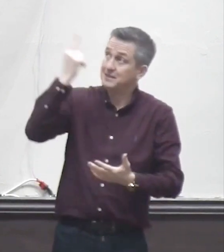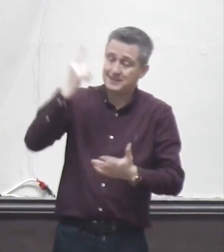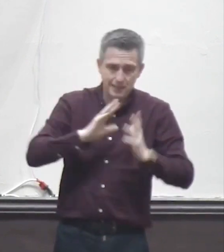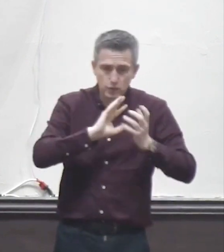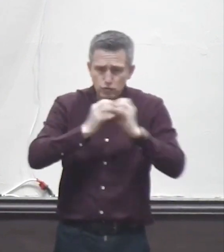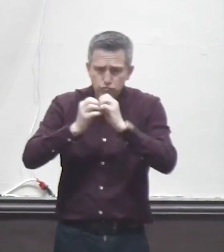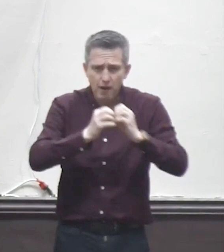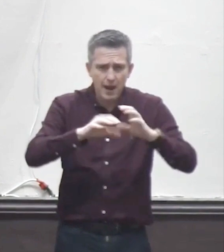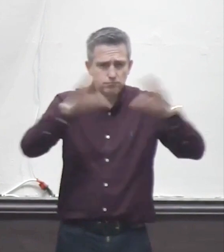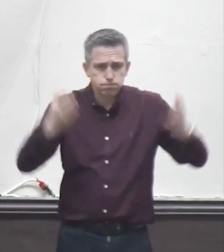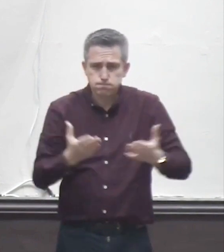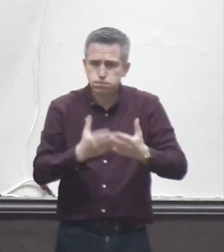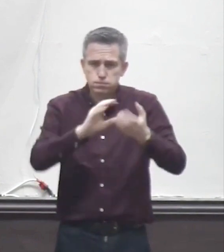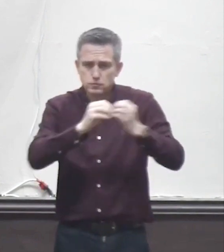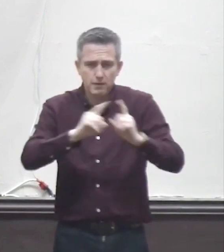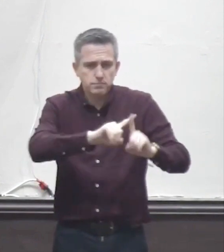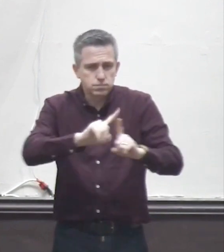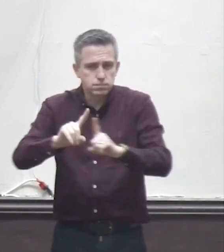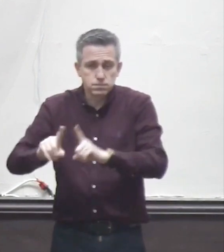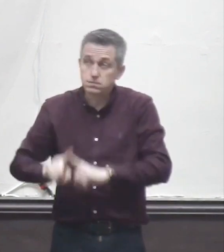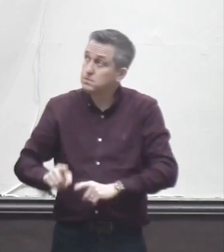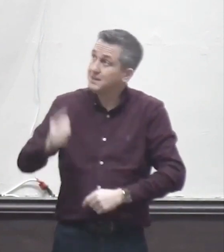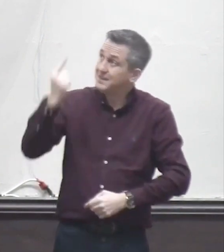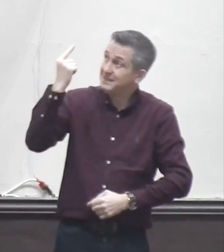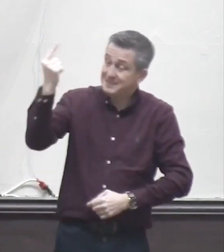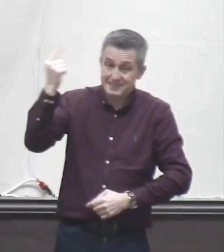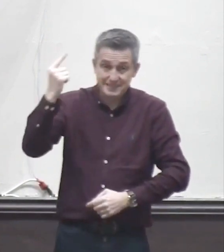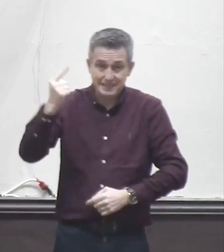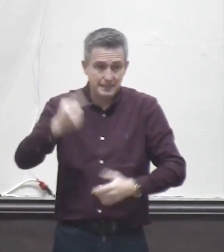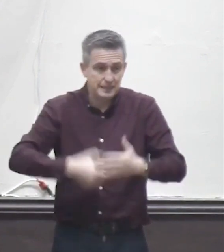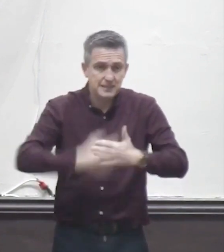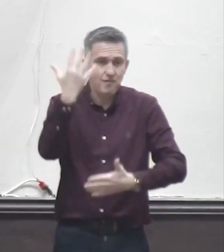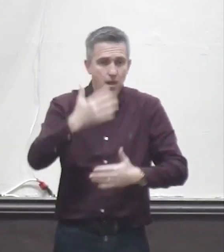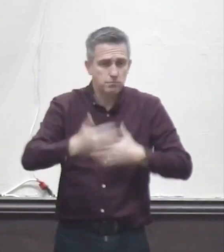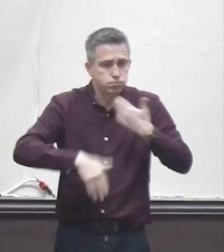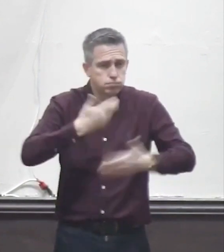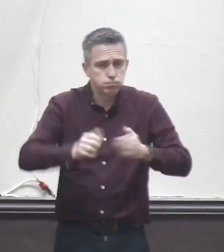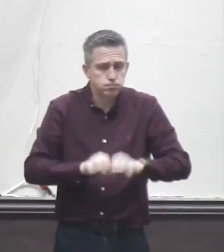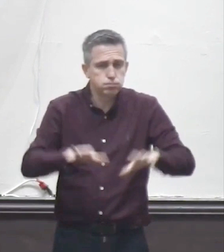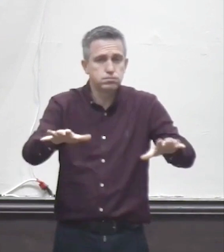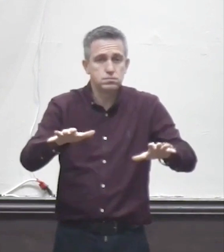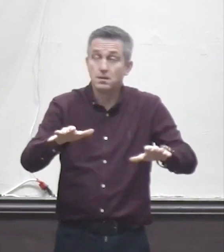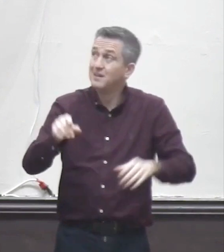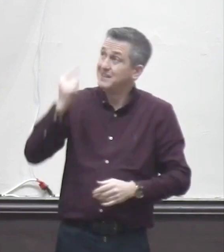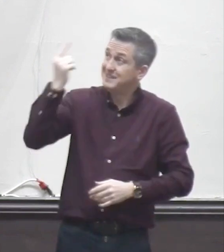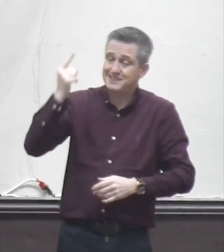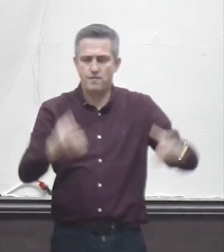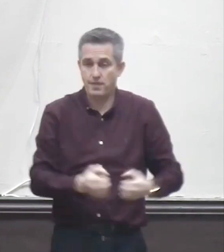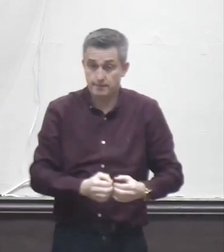create, He's the one to innovate. Allah Azza wa Jal is the Lord of